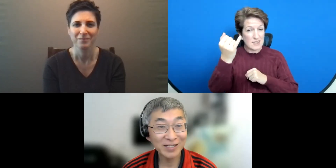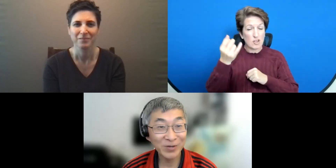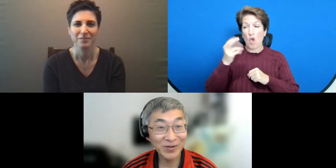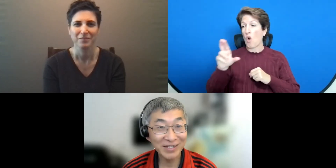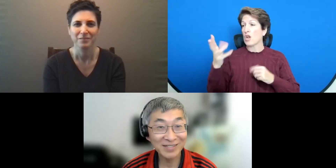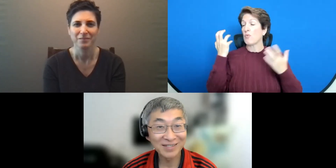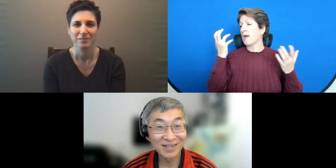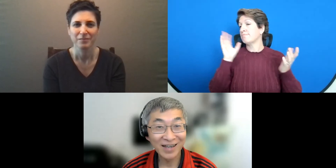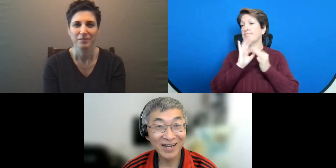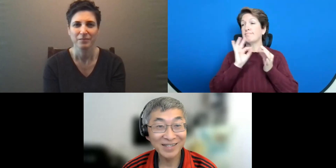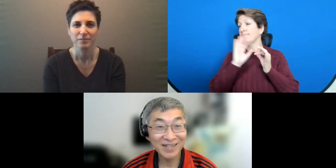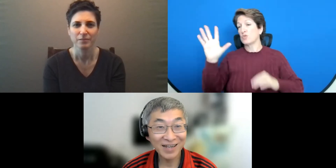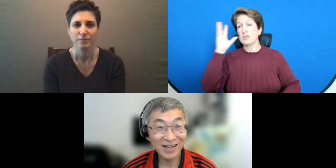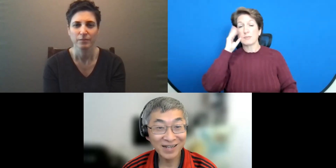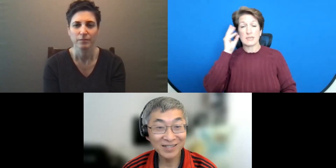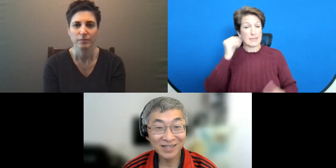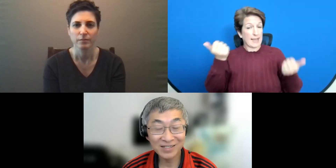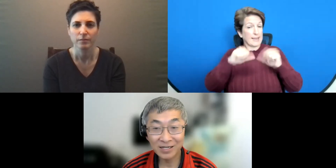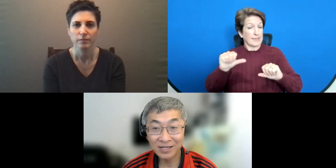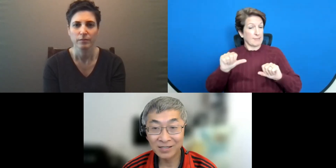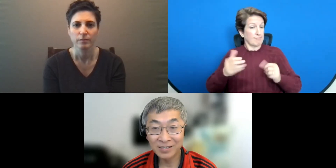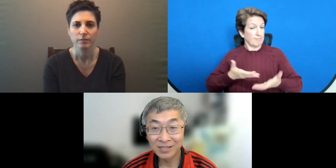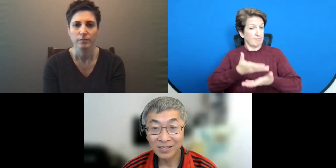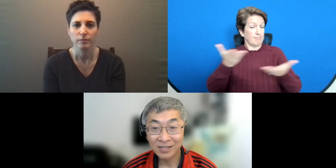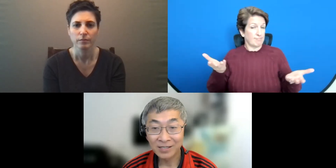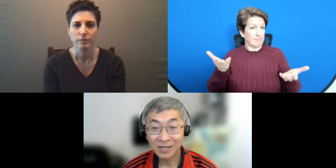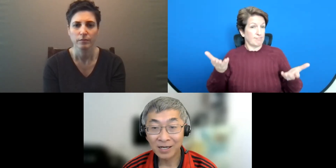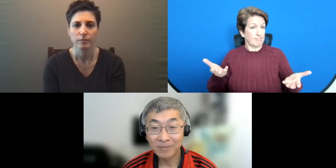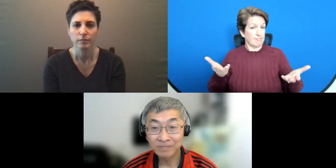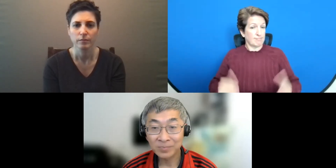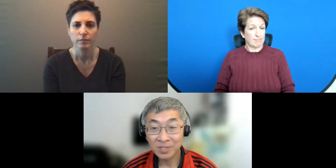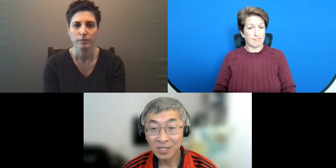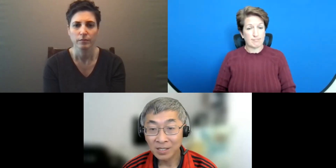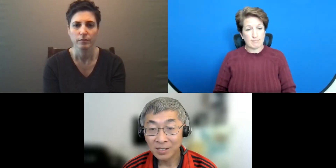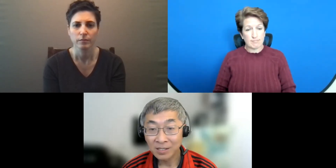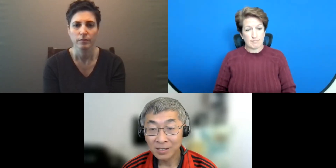share an experience? Anything's good.